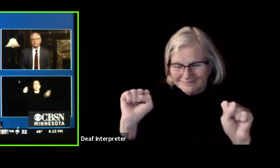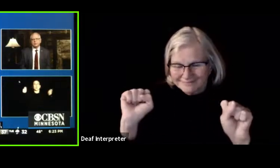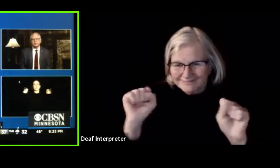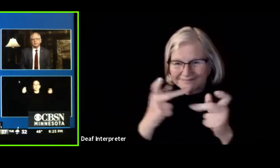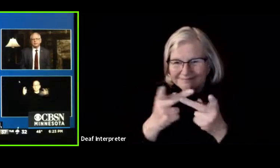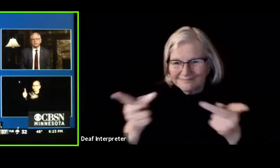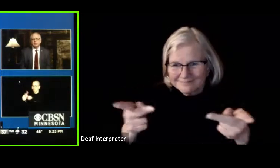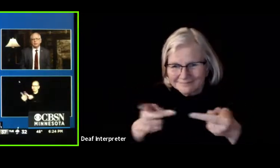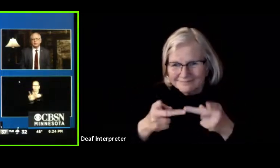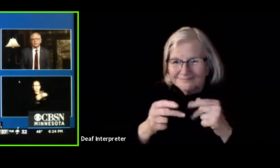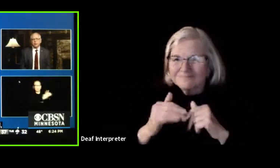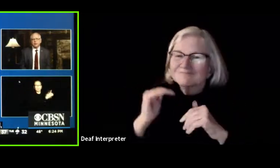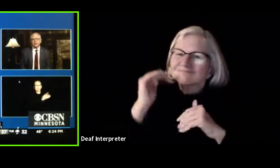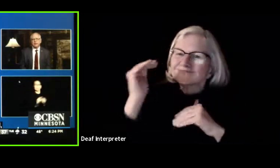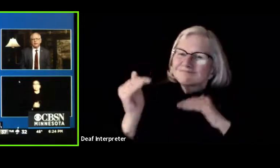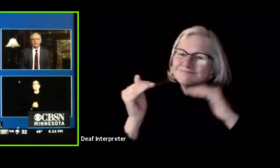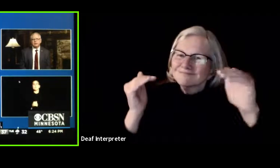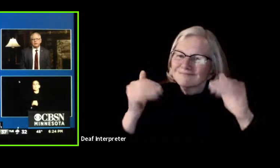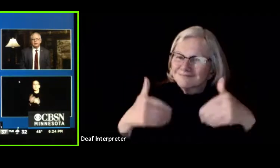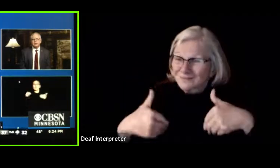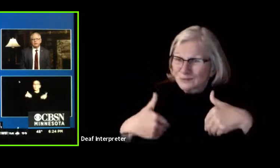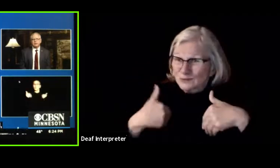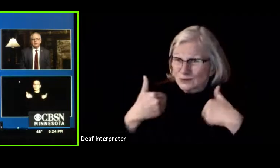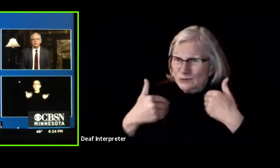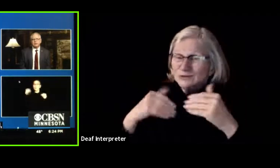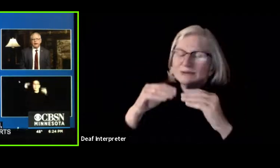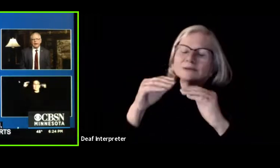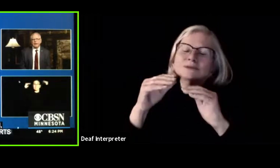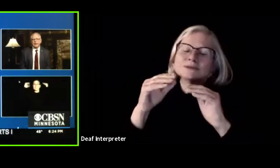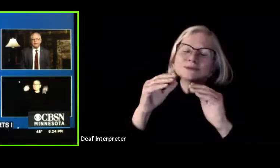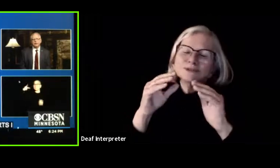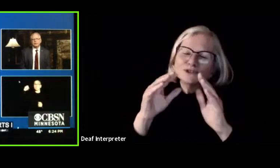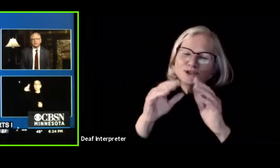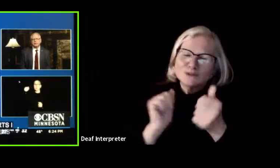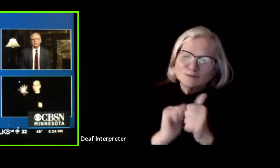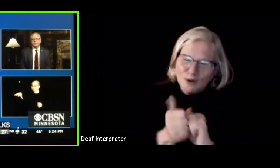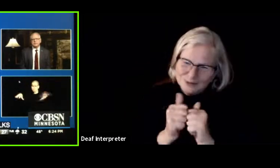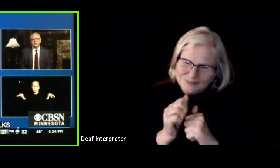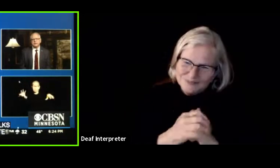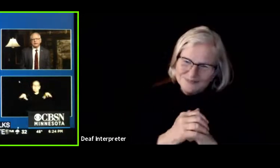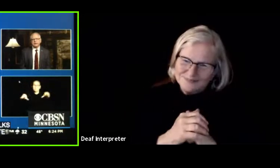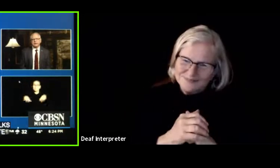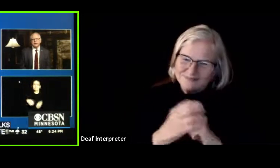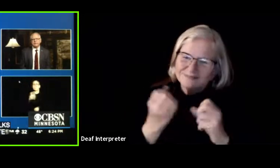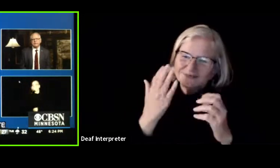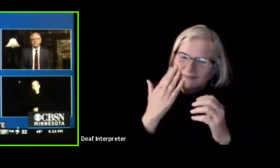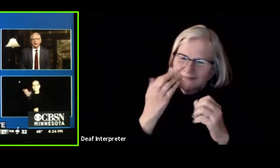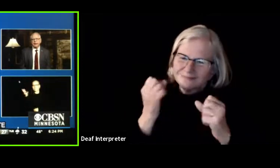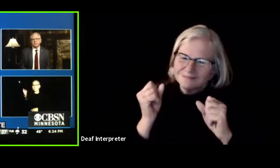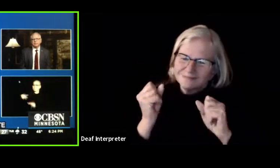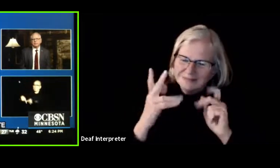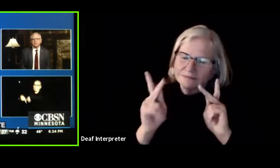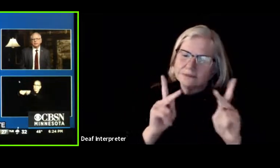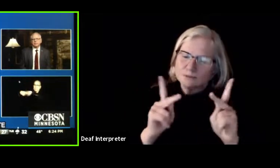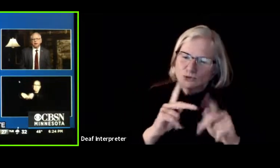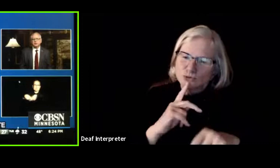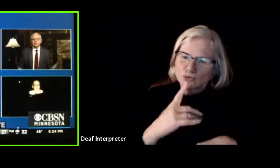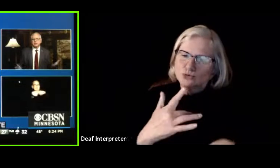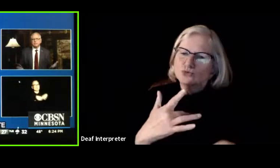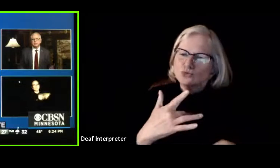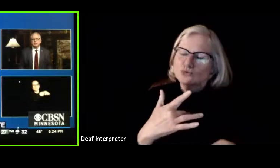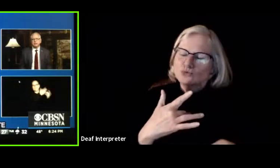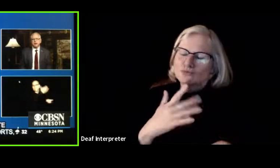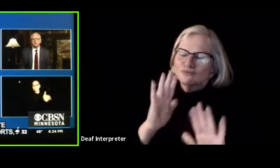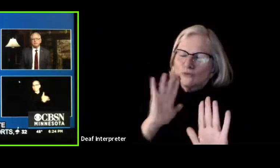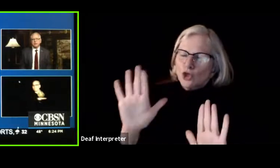passionate group of people around youth sports. And I feel like I'm right in the center of that. Those of you who've heard me say this, my life is about coaching